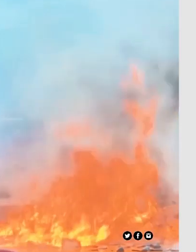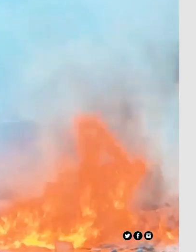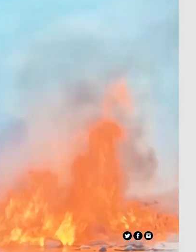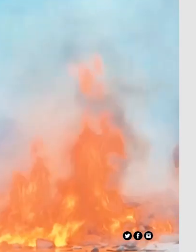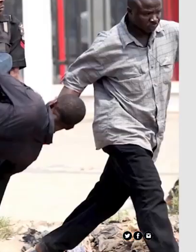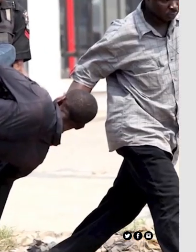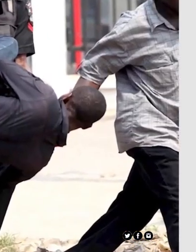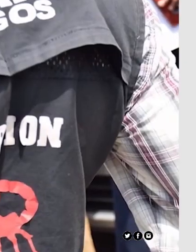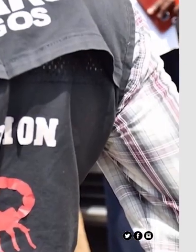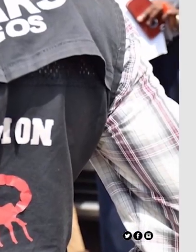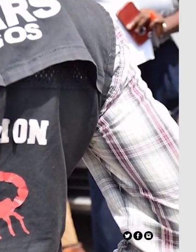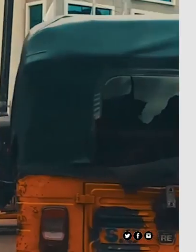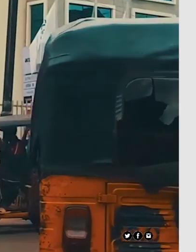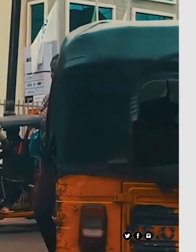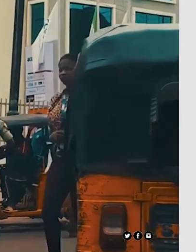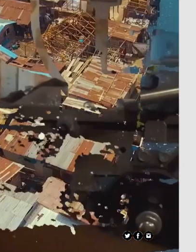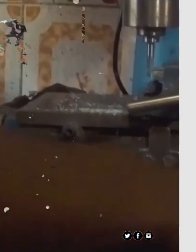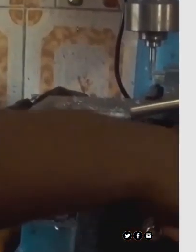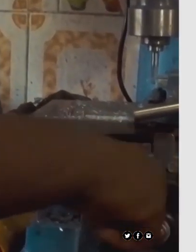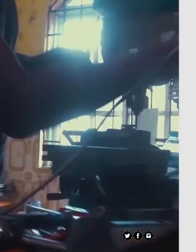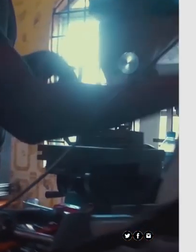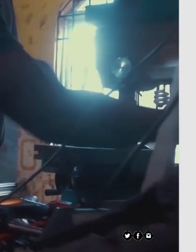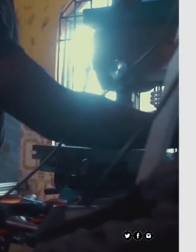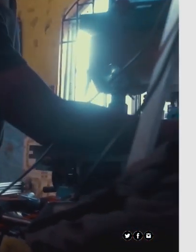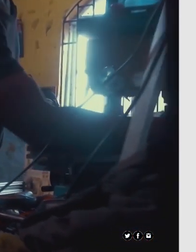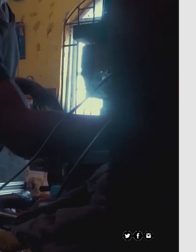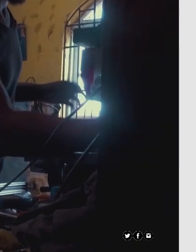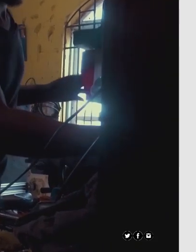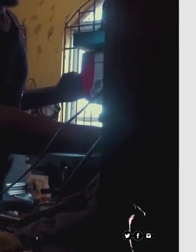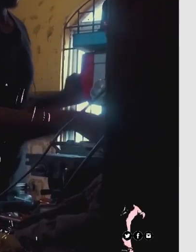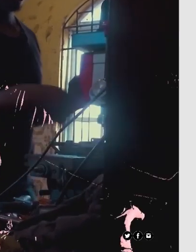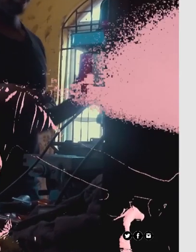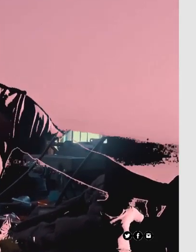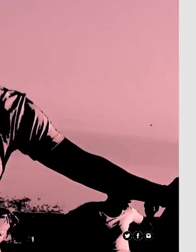don't forget to hit the notification button so you get notified about fresh news updates.